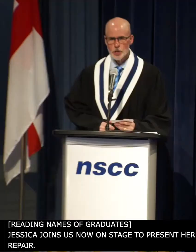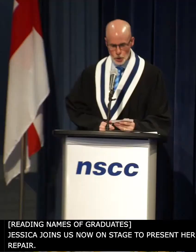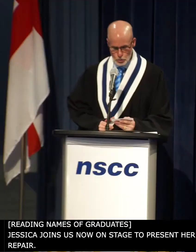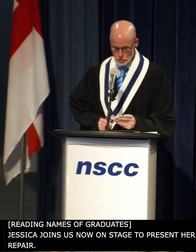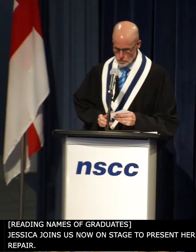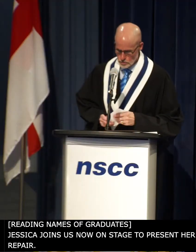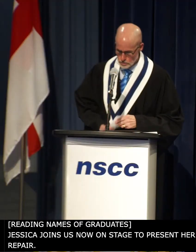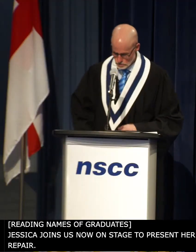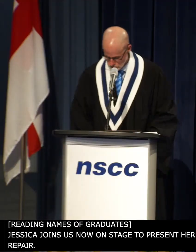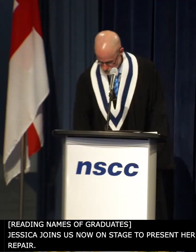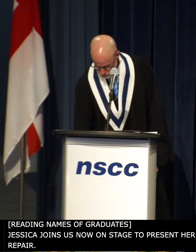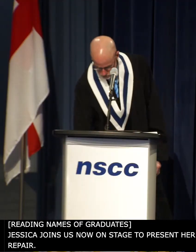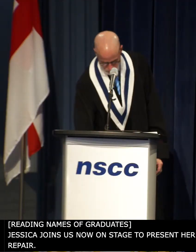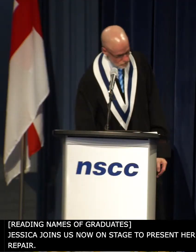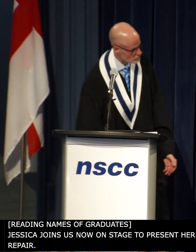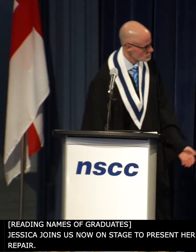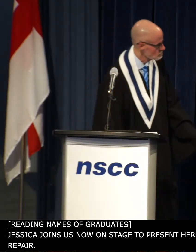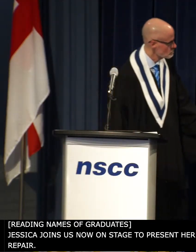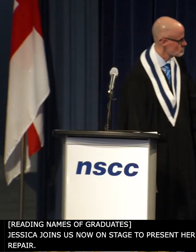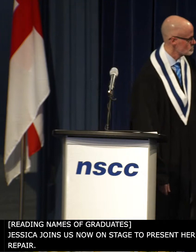Chungju Hsu.